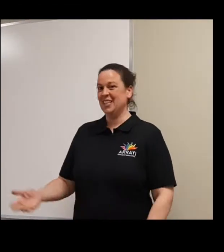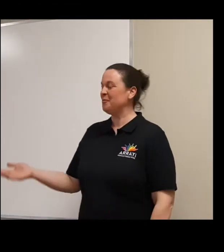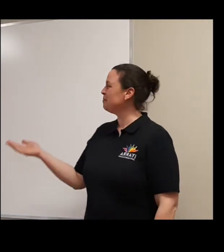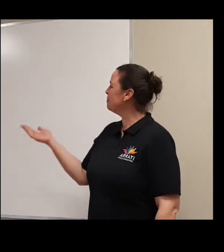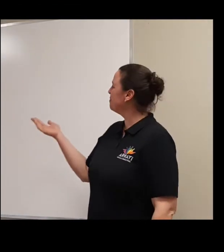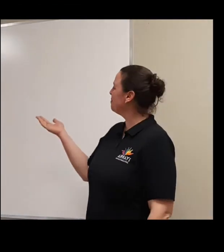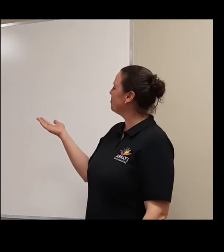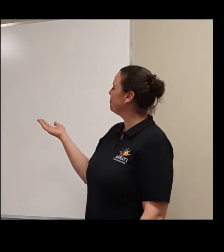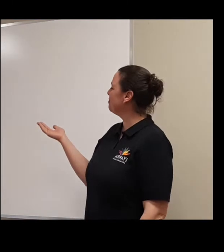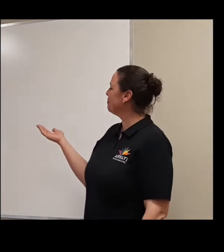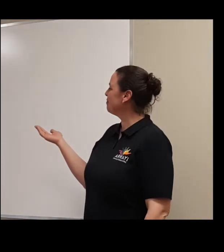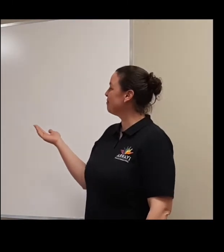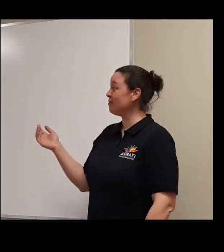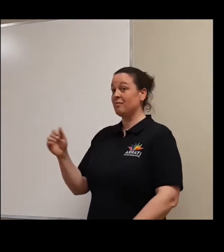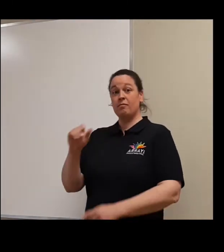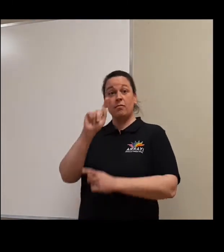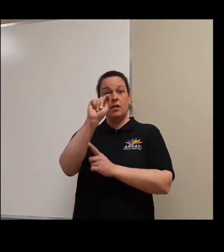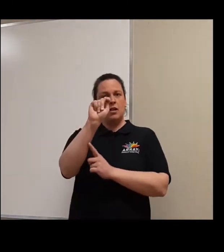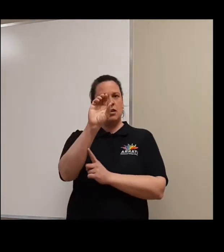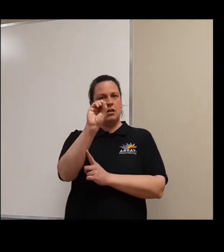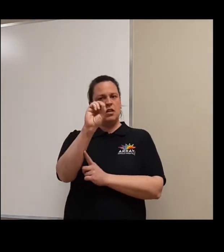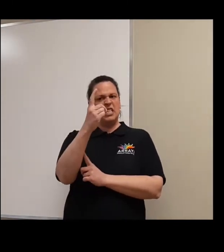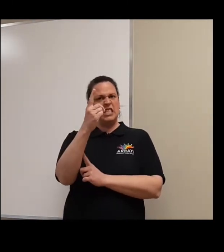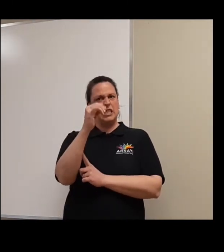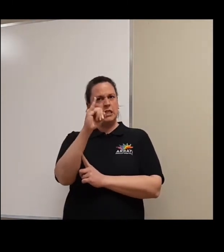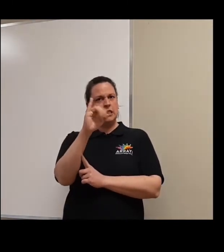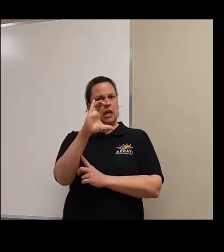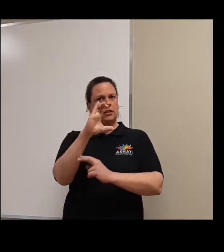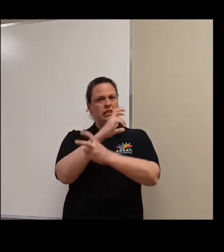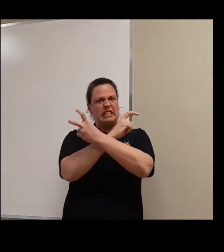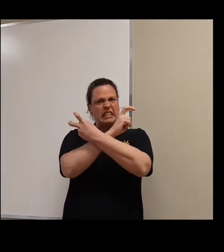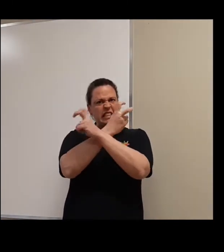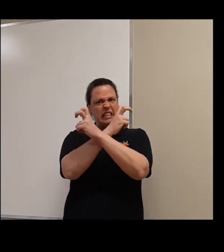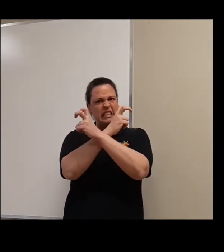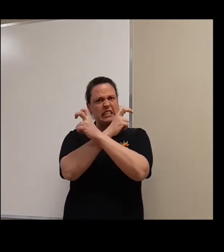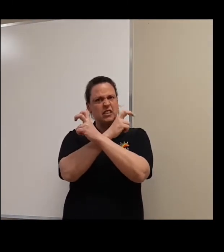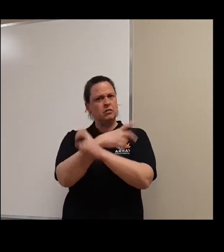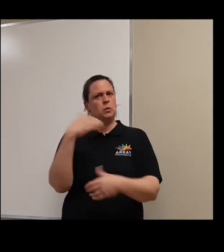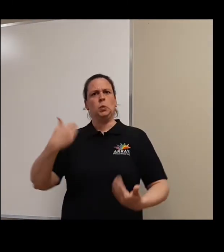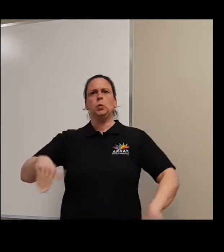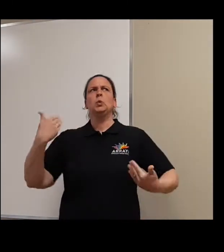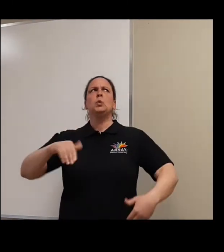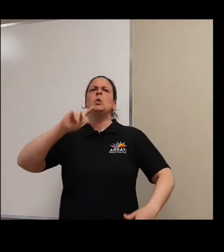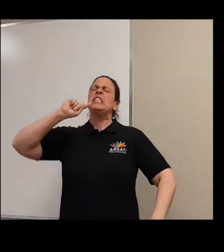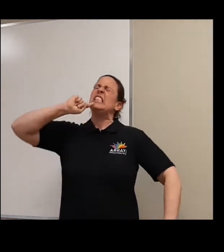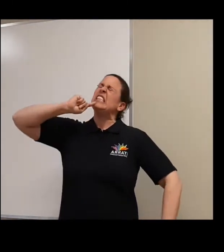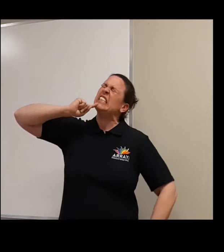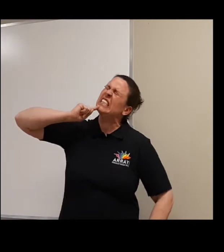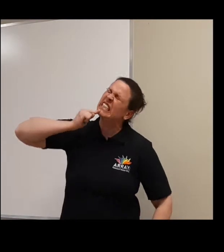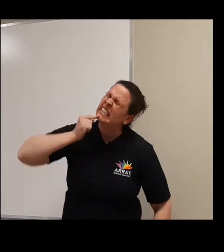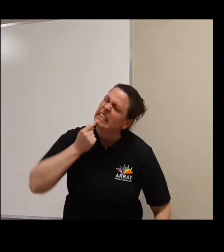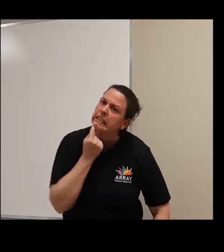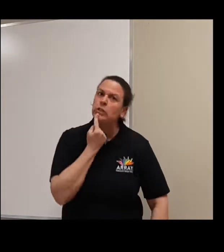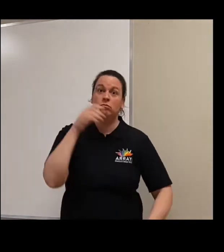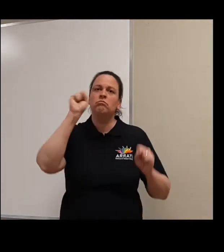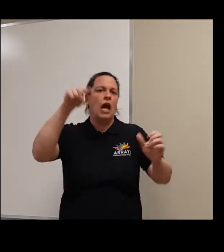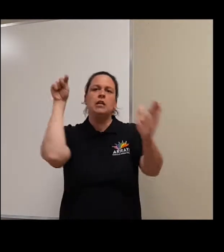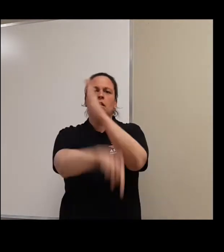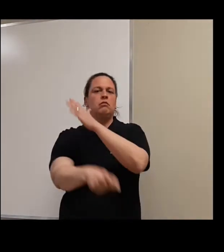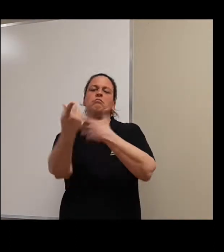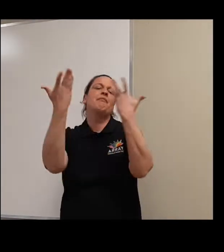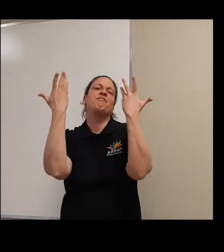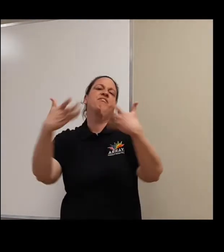The next symbol is toxic. Notice the skull and crossbones. It means the hazardous ingredient is